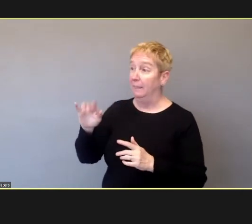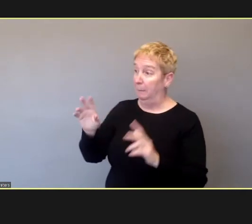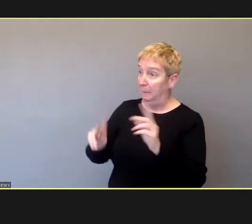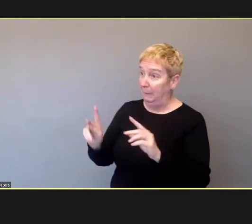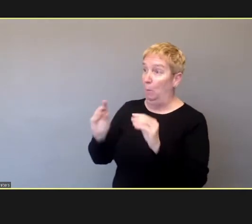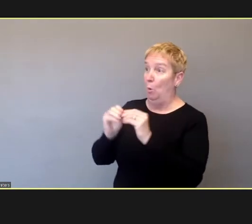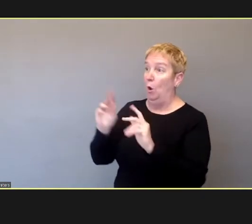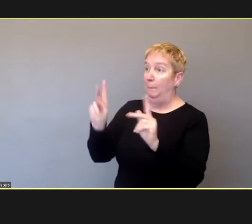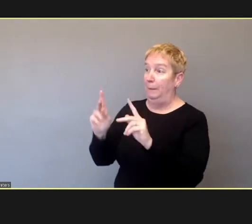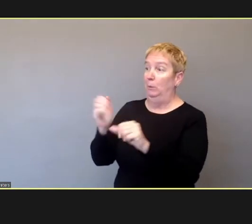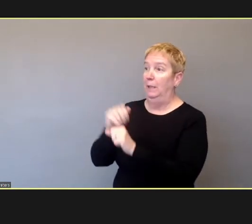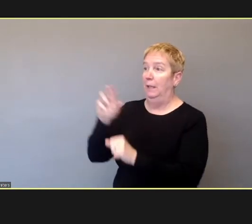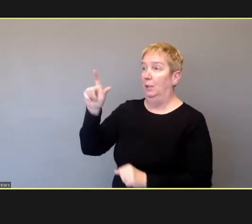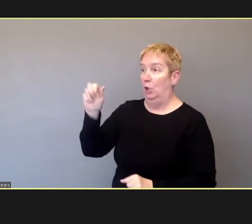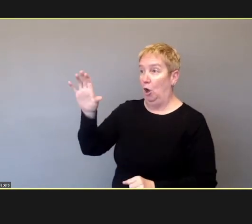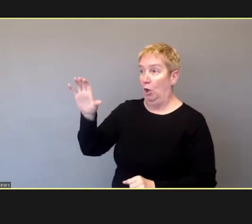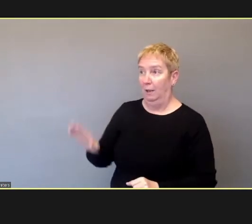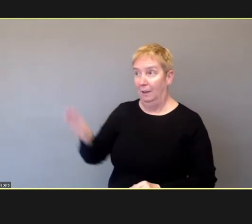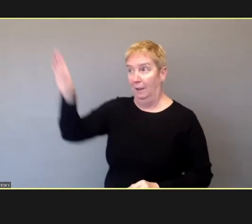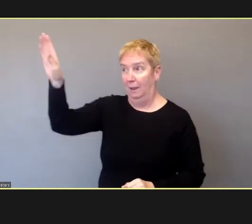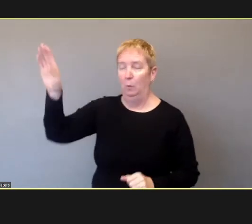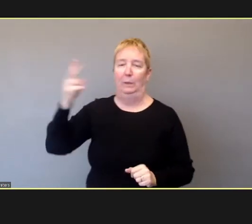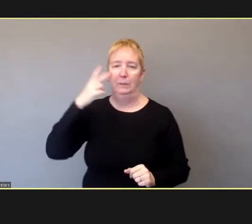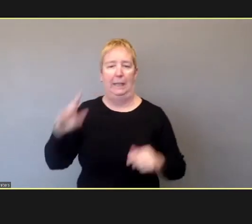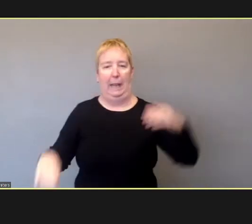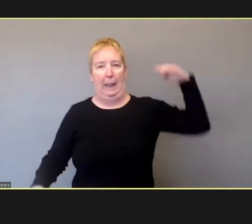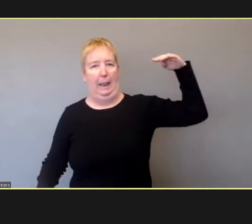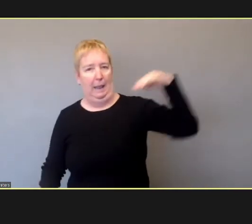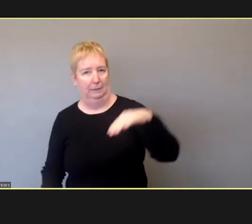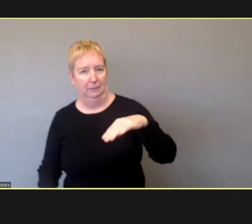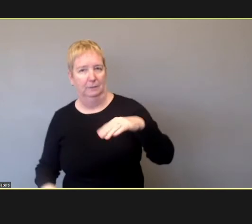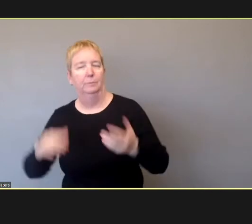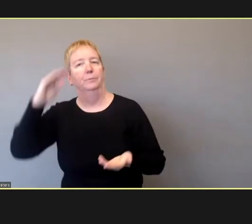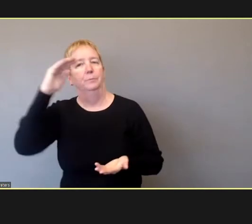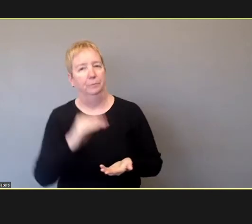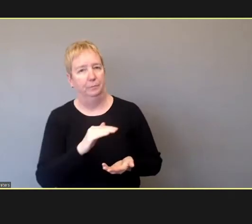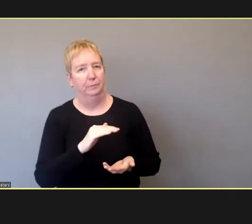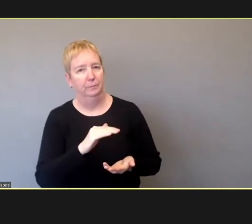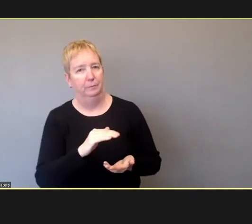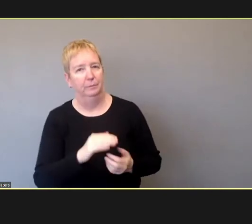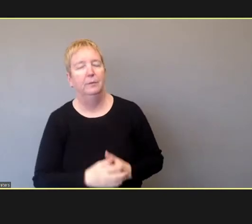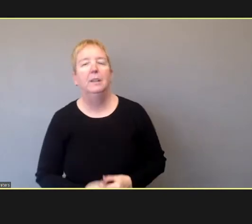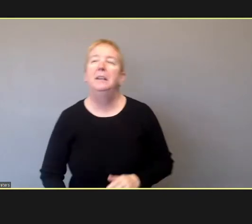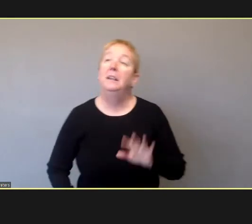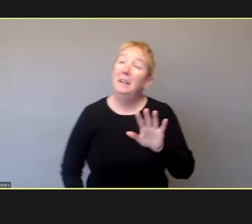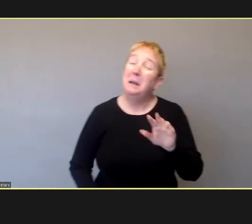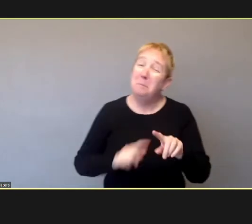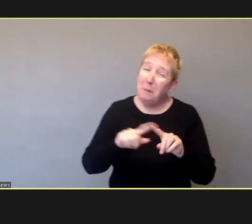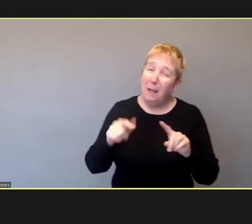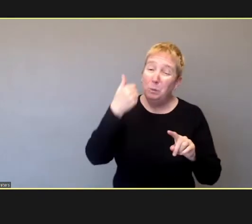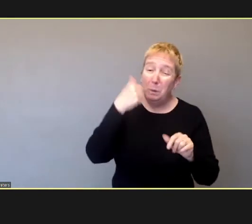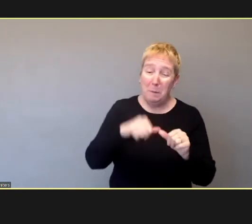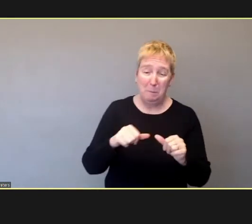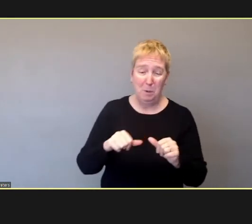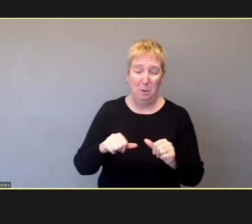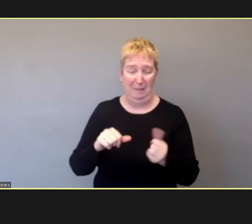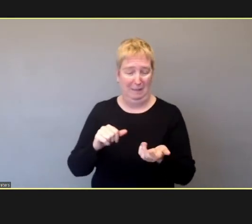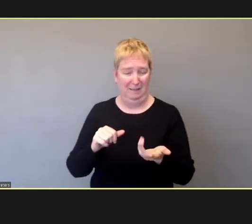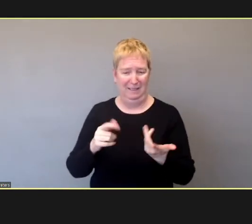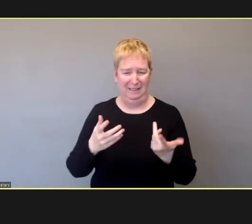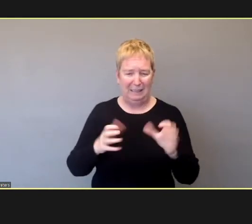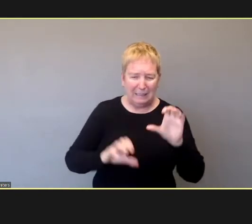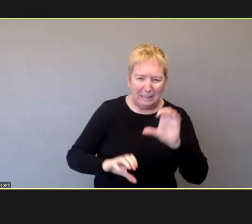But not contraception, chemical contraception isn't for everybody. And so the